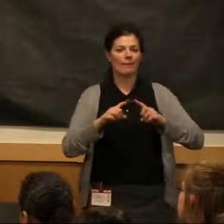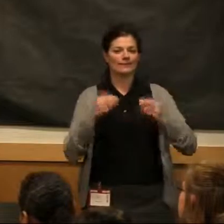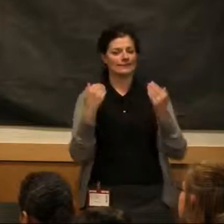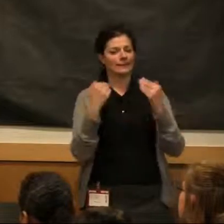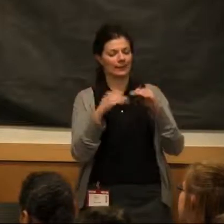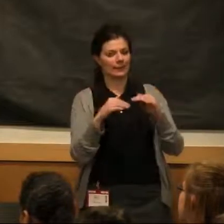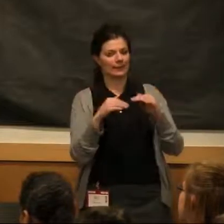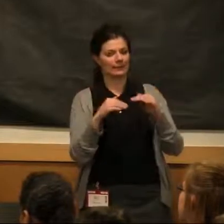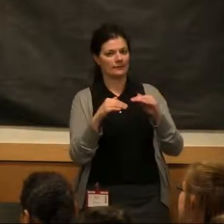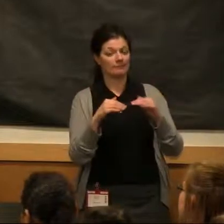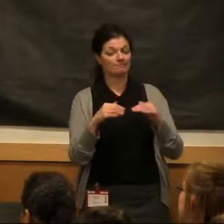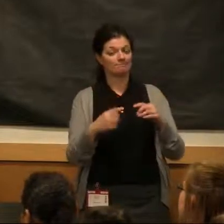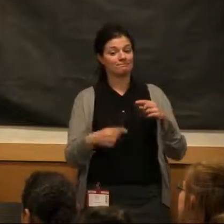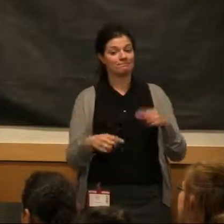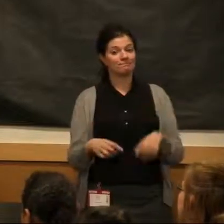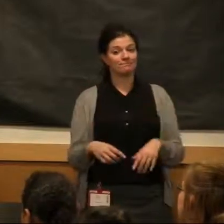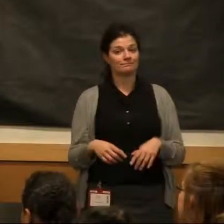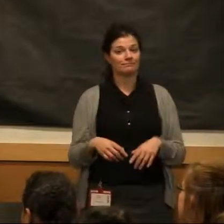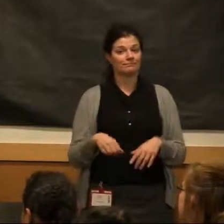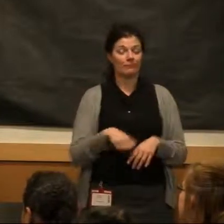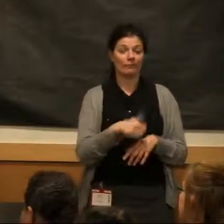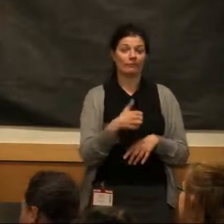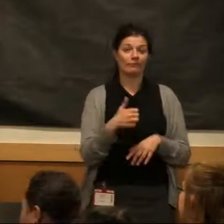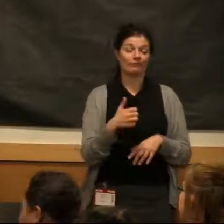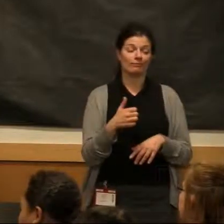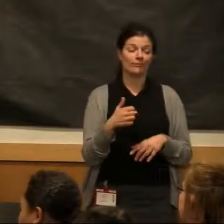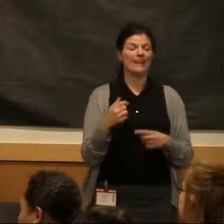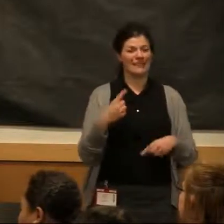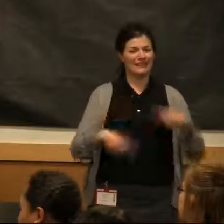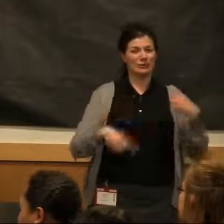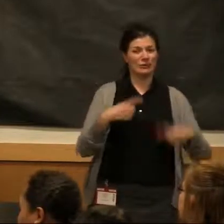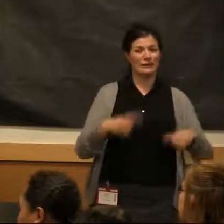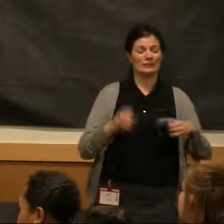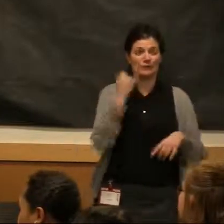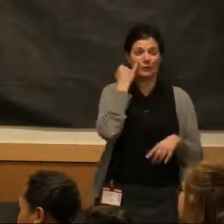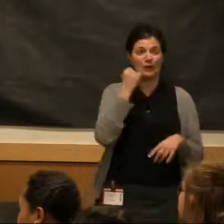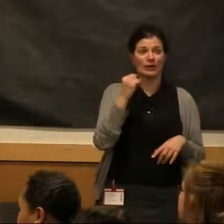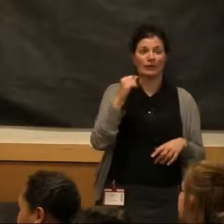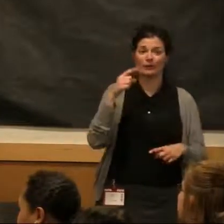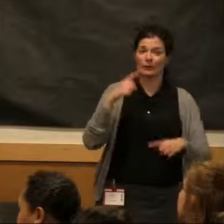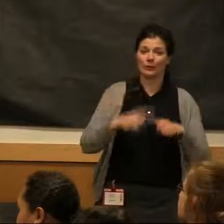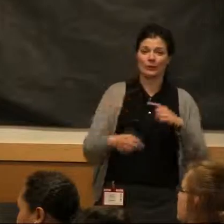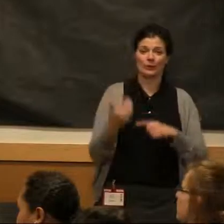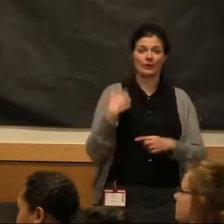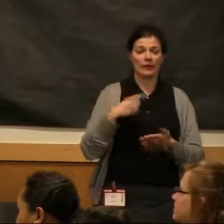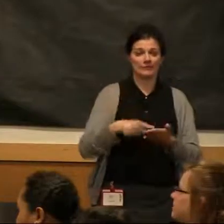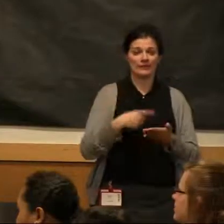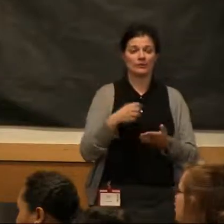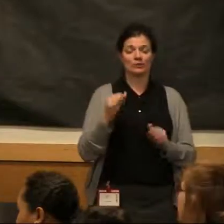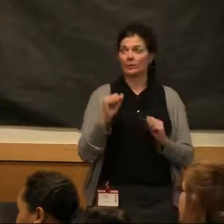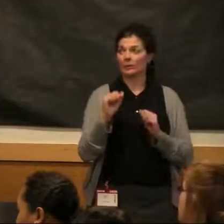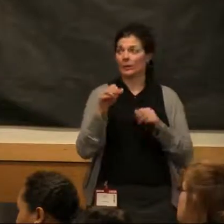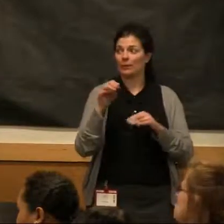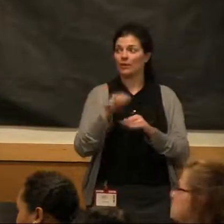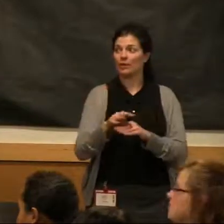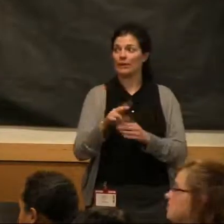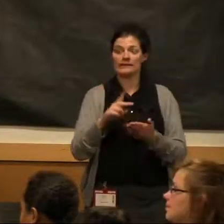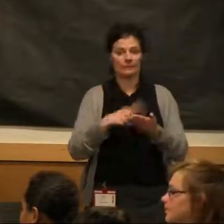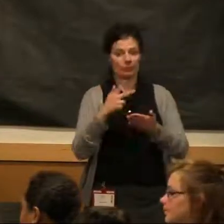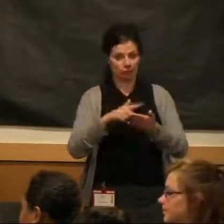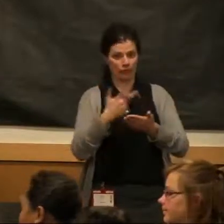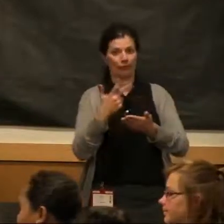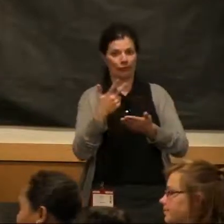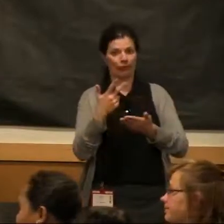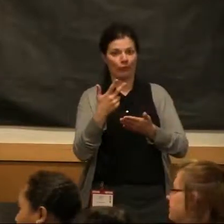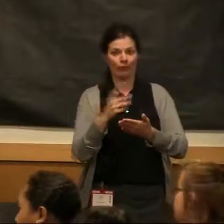pretty random other than that. And then if you aren't able to get a single, you would be put in a double or a triple. So,